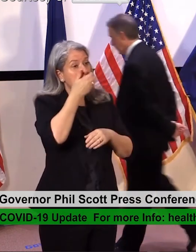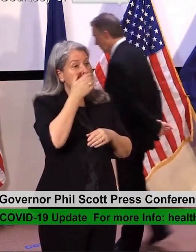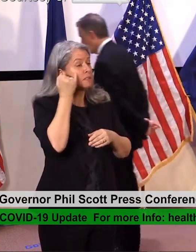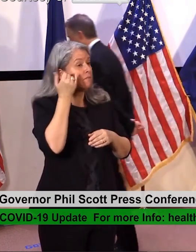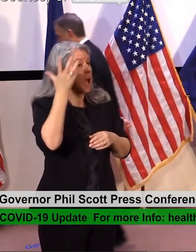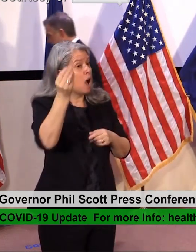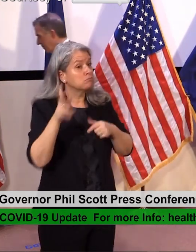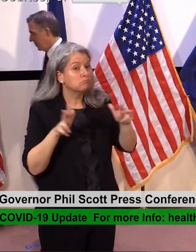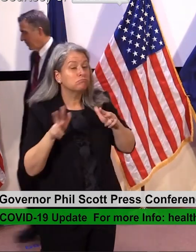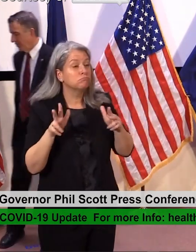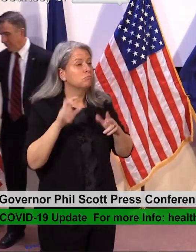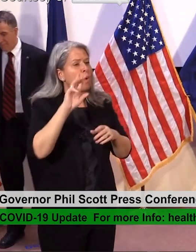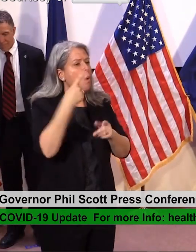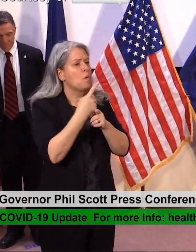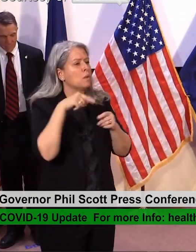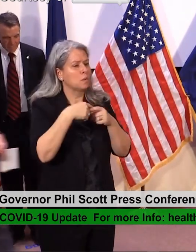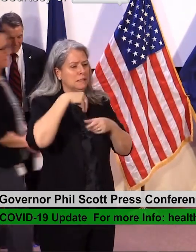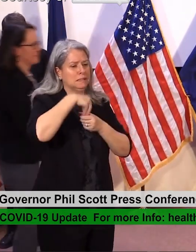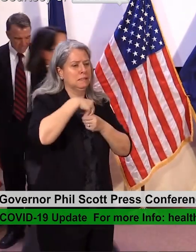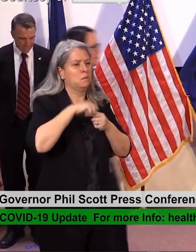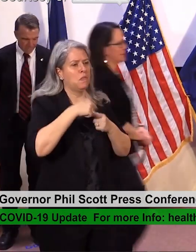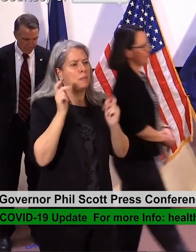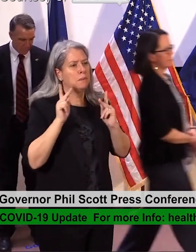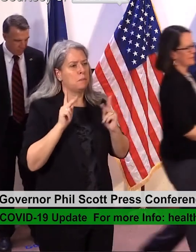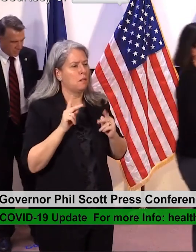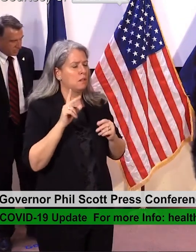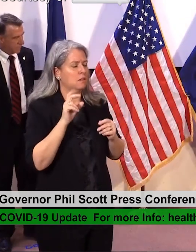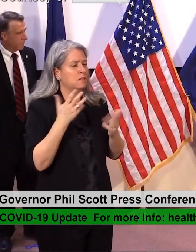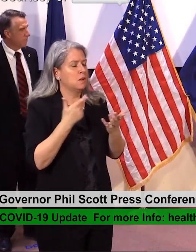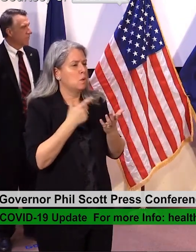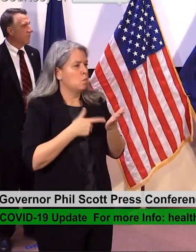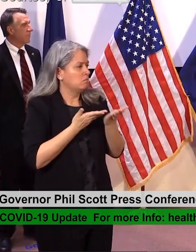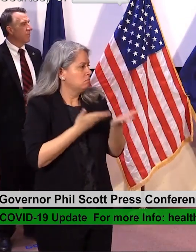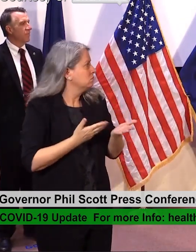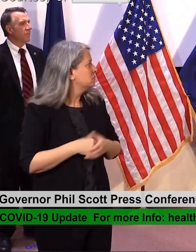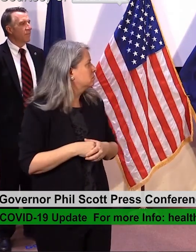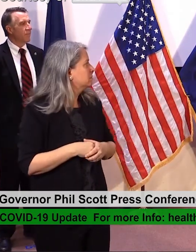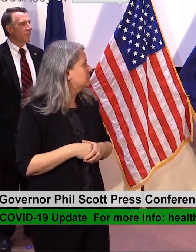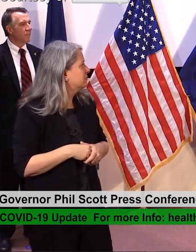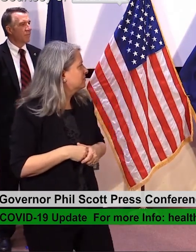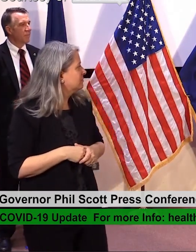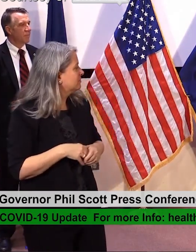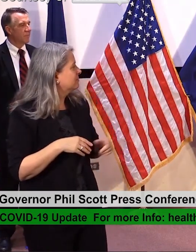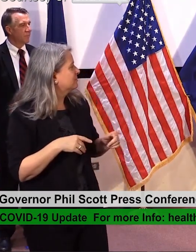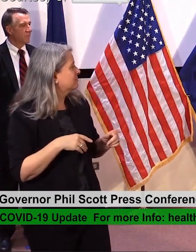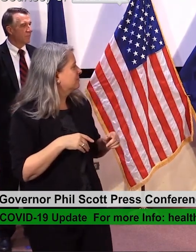outdoor recreation or only when they're in enclosed spaces with other individuals, or anyone who's able to answer that question?